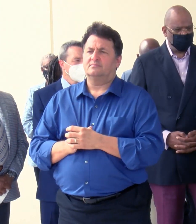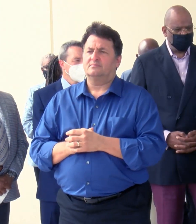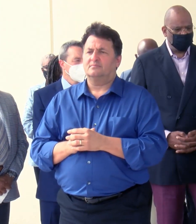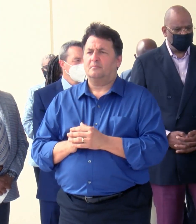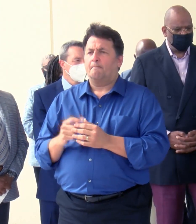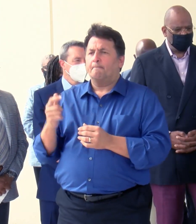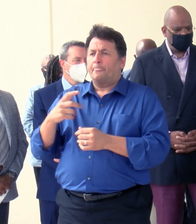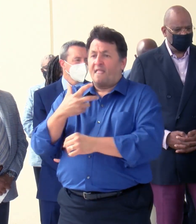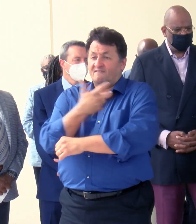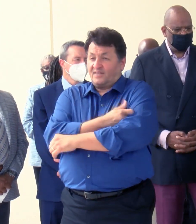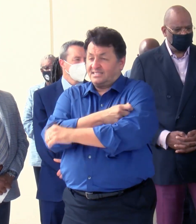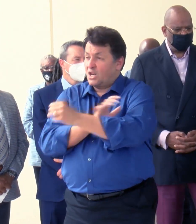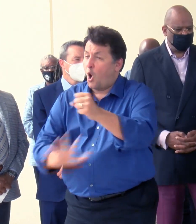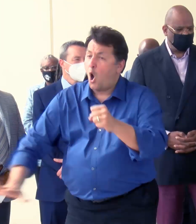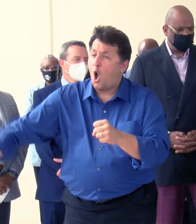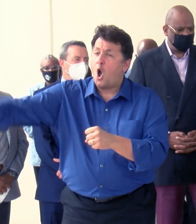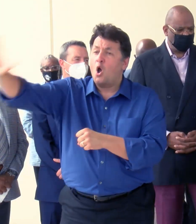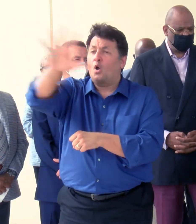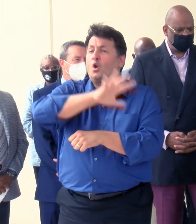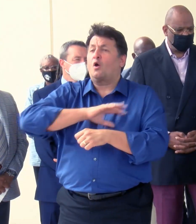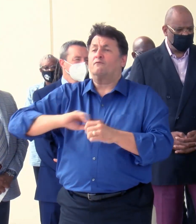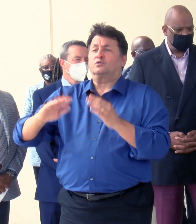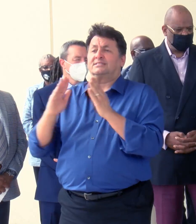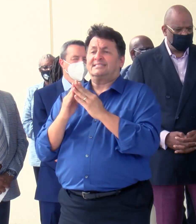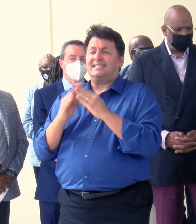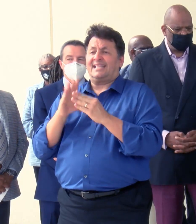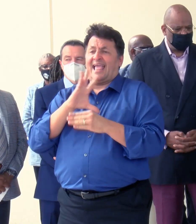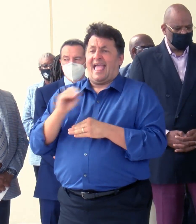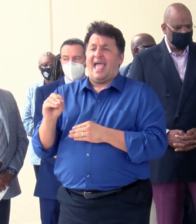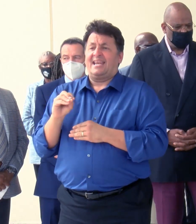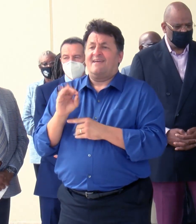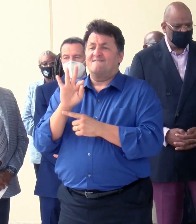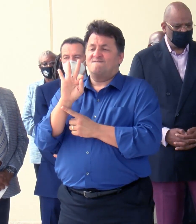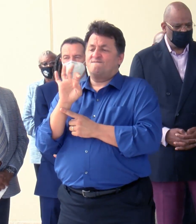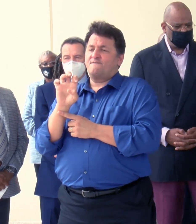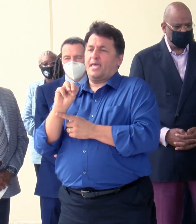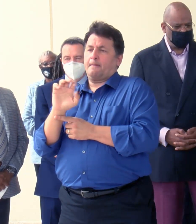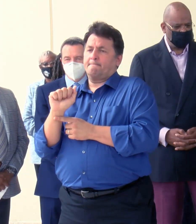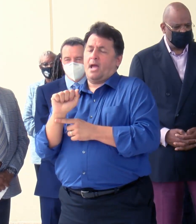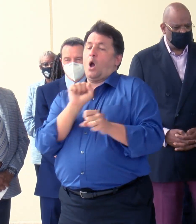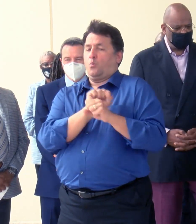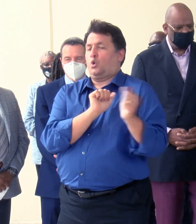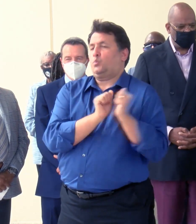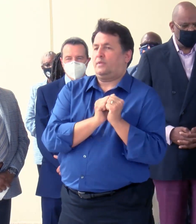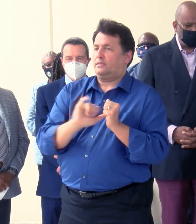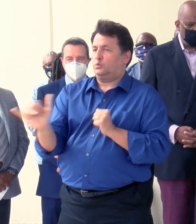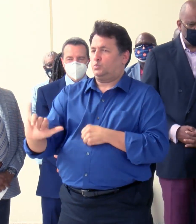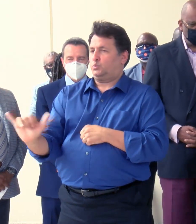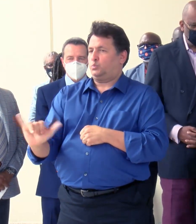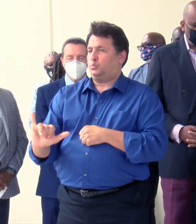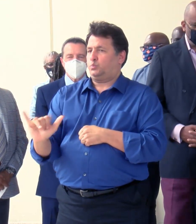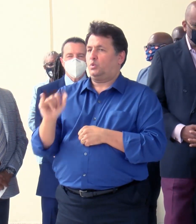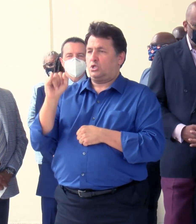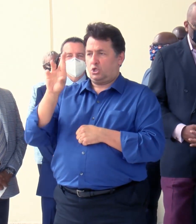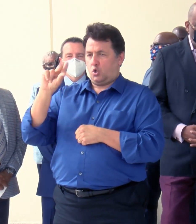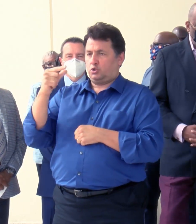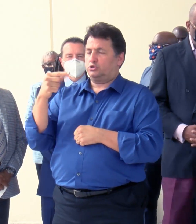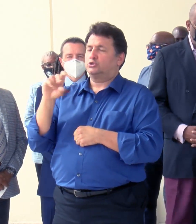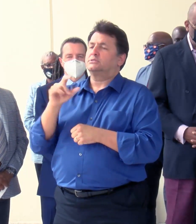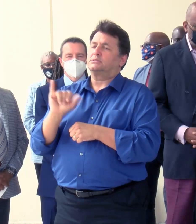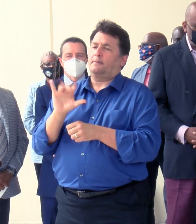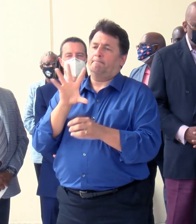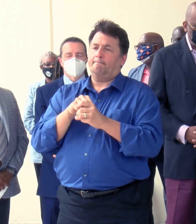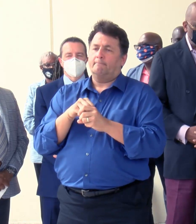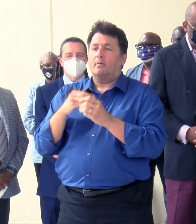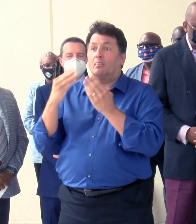the city, including the FEMA partnership site at NRG Park. And again, I want to thank the congressional delegation for making that